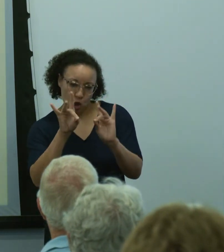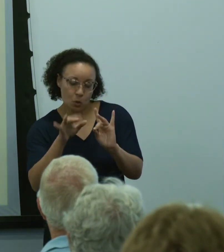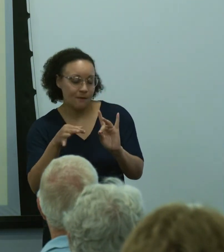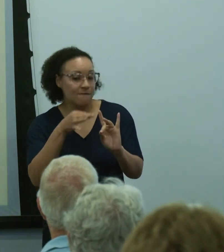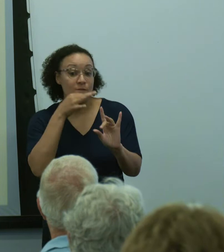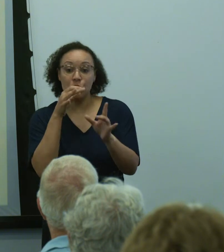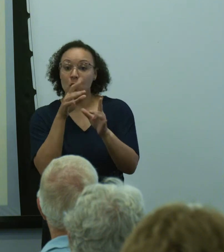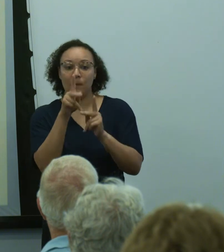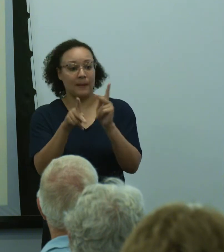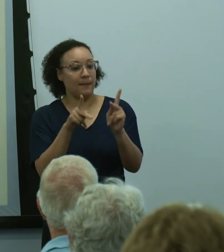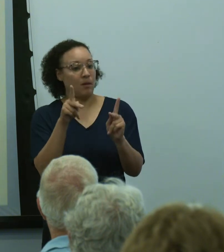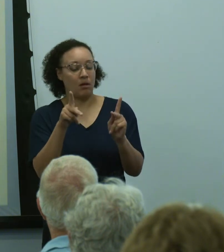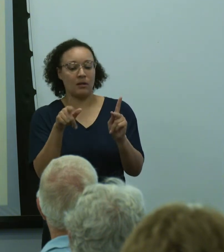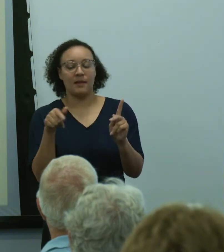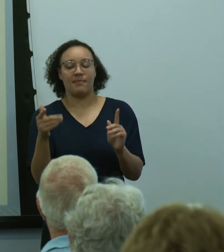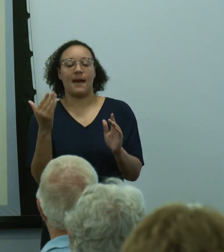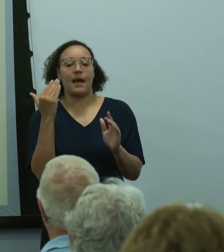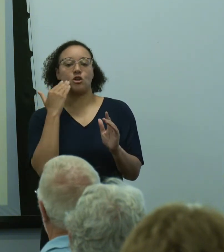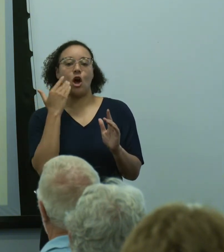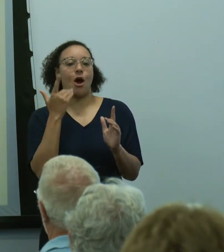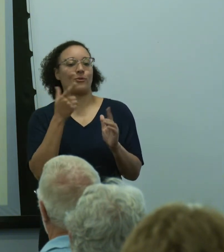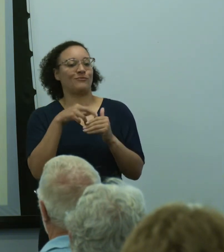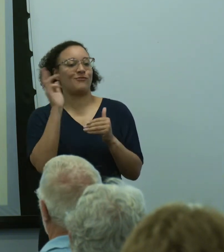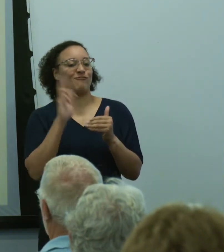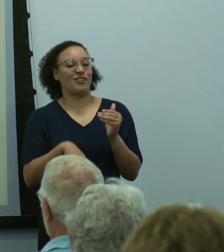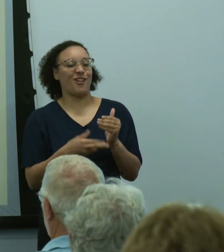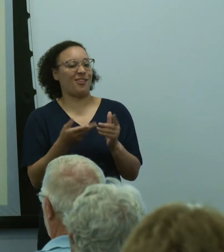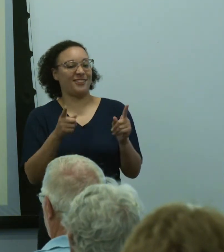and therefore guarantee the results of